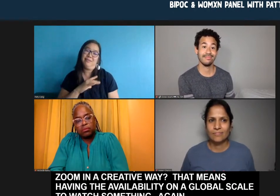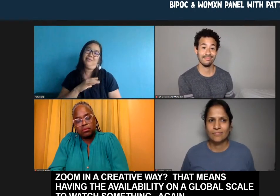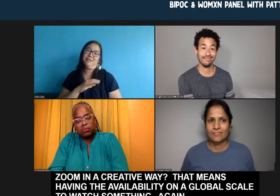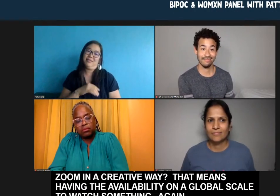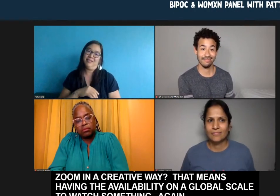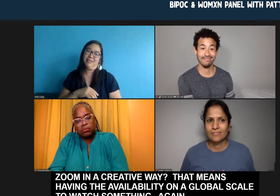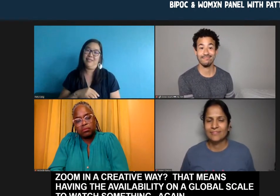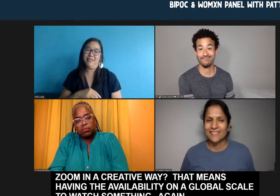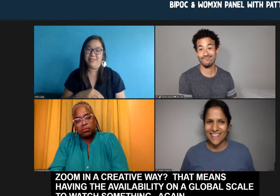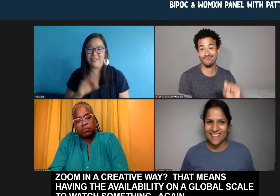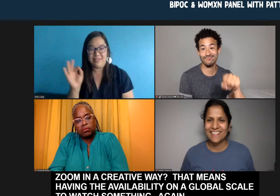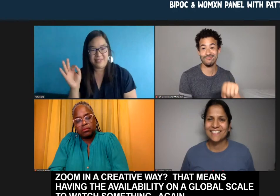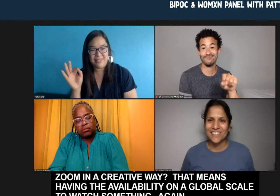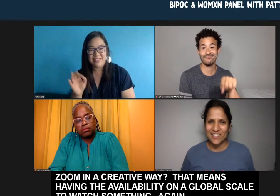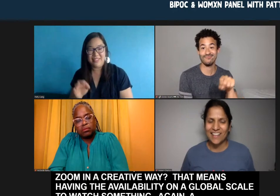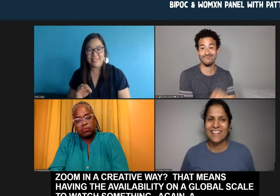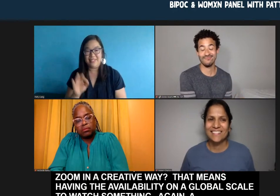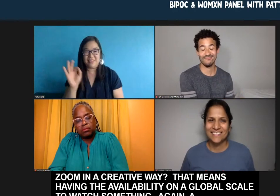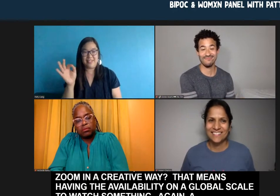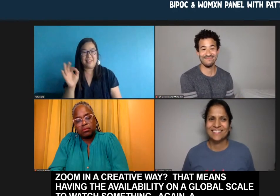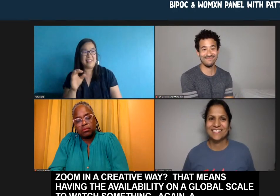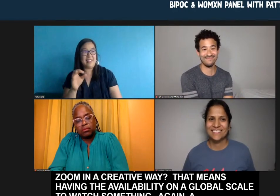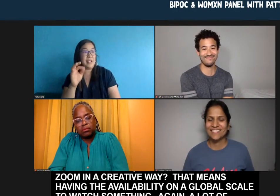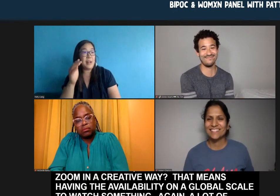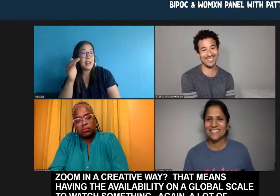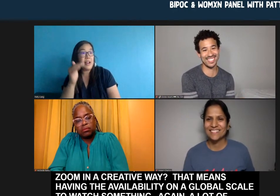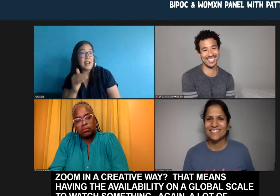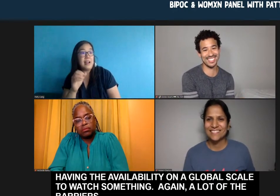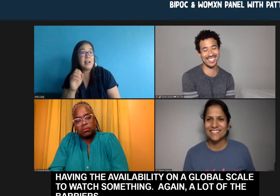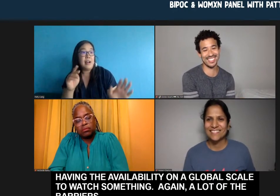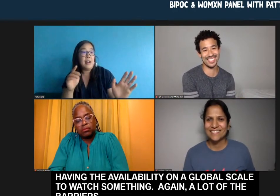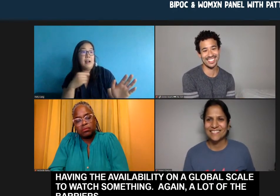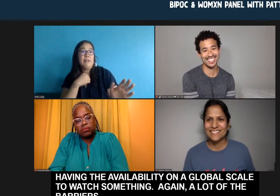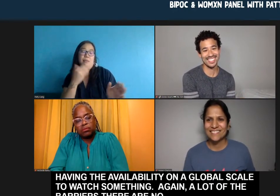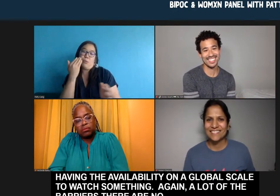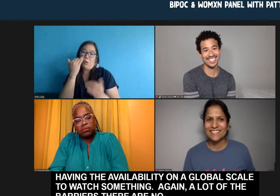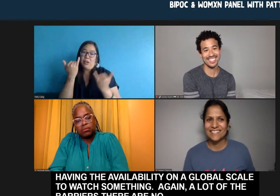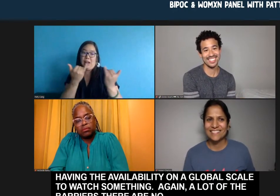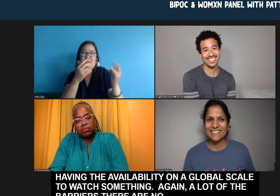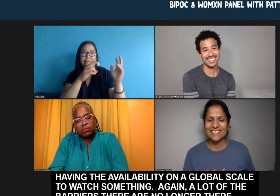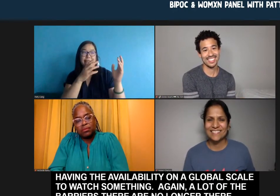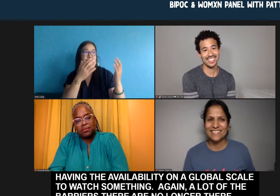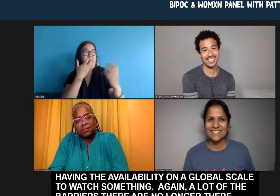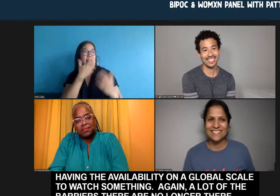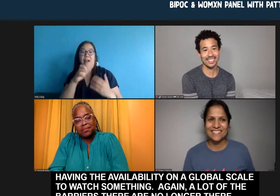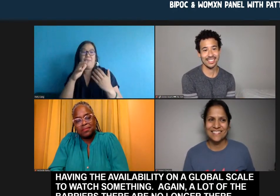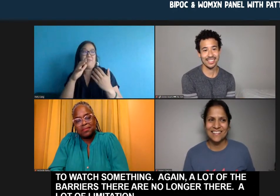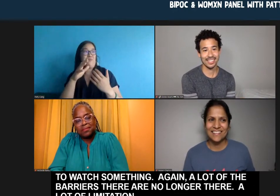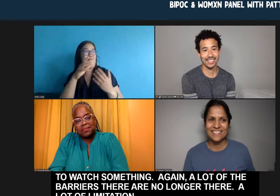a lot of the barriers that were there are no longer there. A lot of the limitations are no longer there. And I think for